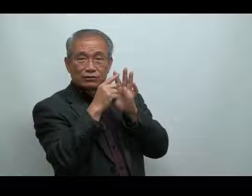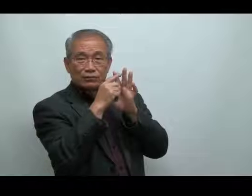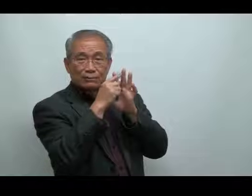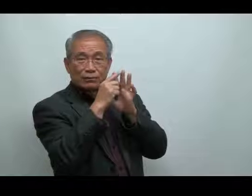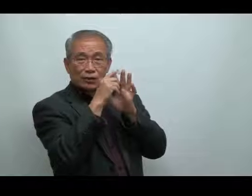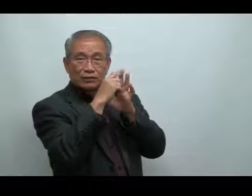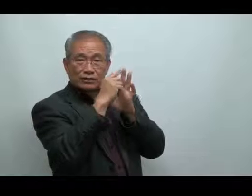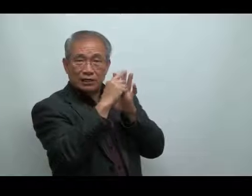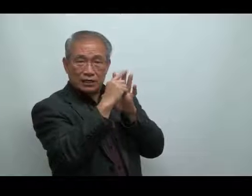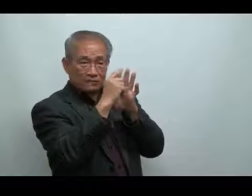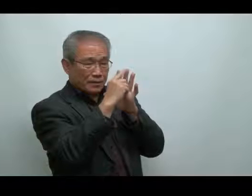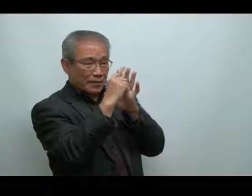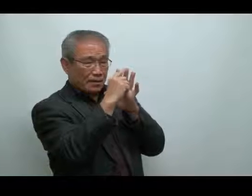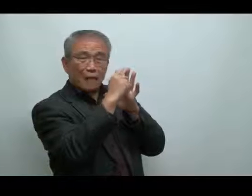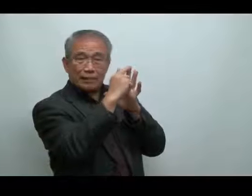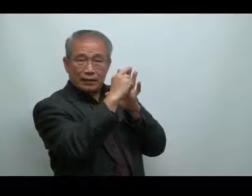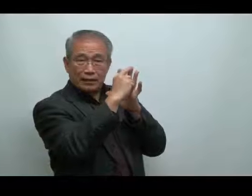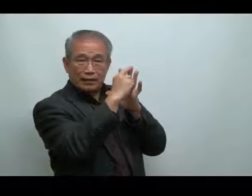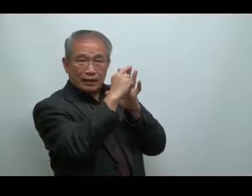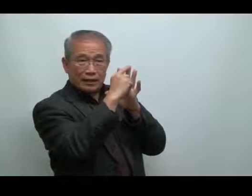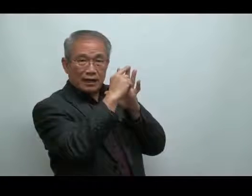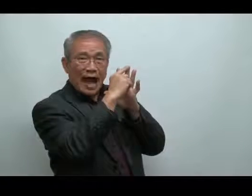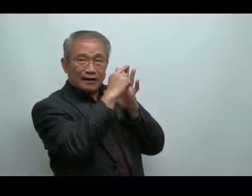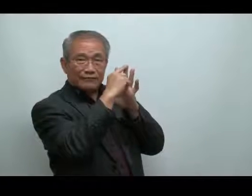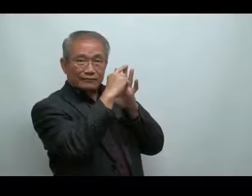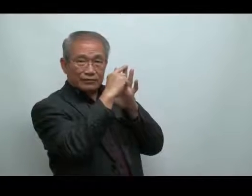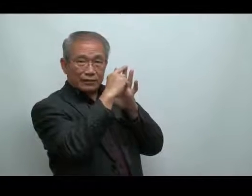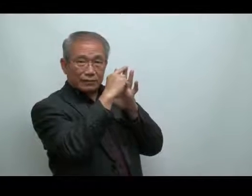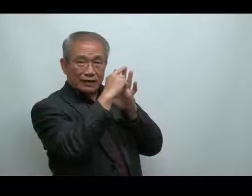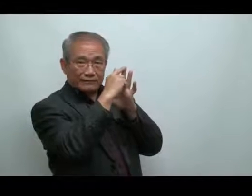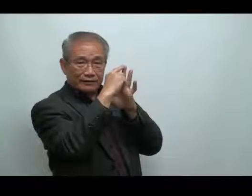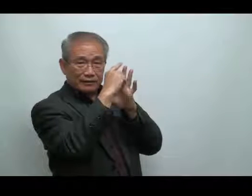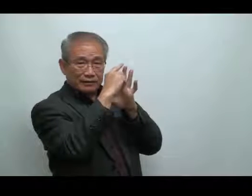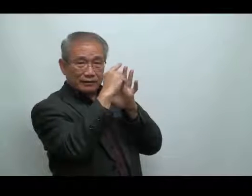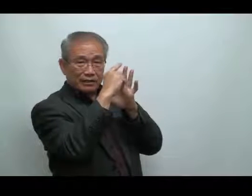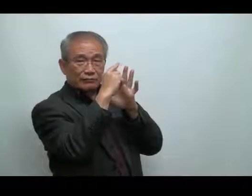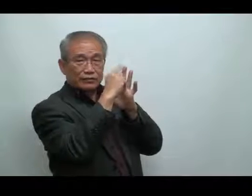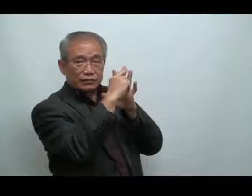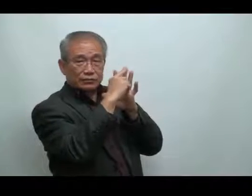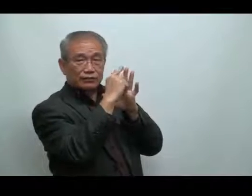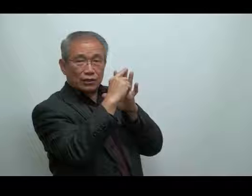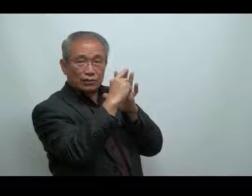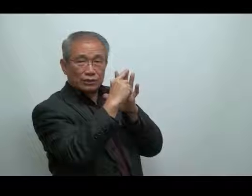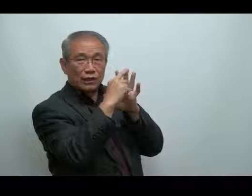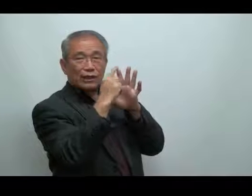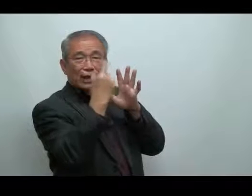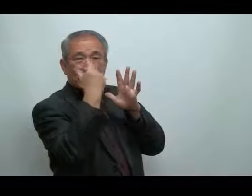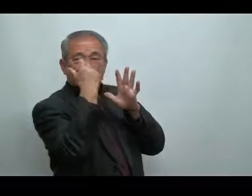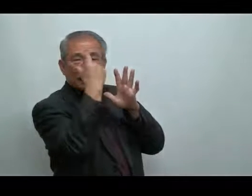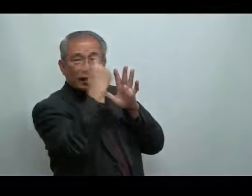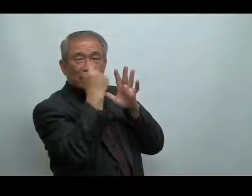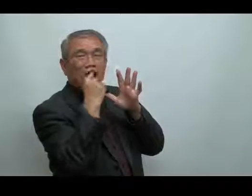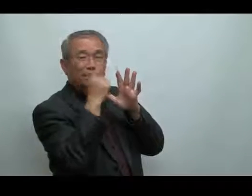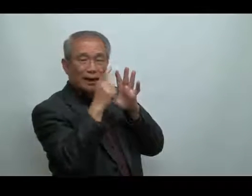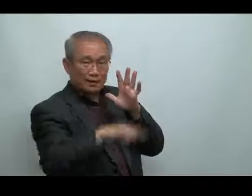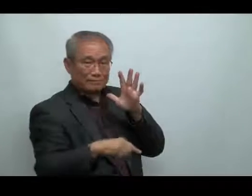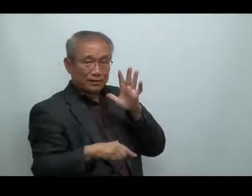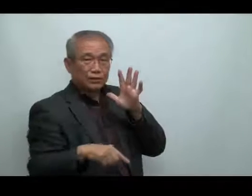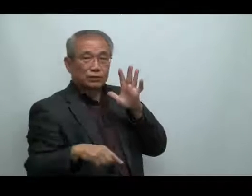to employ the upper half of the treble clef, the register we called hard palate. So